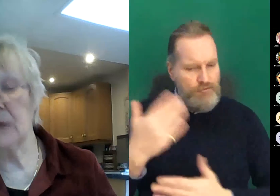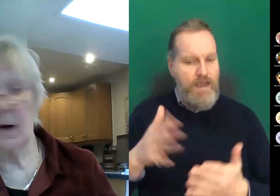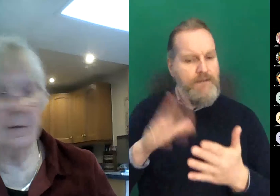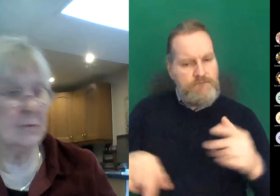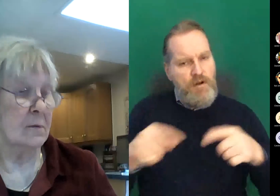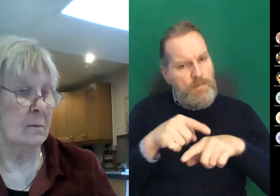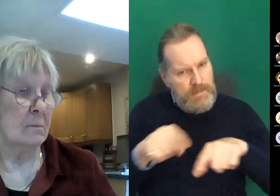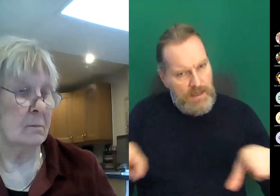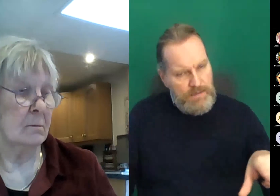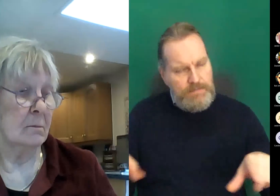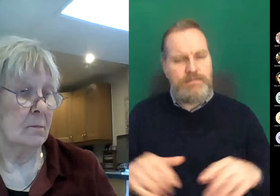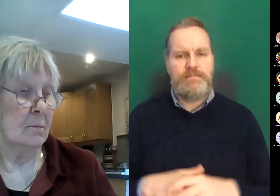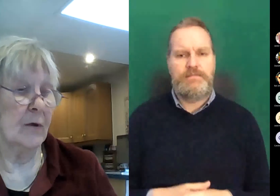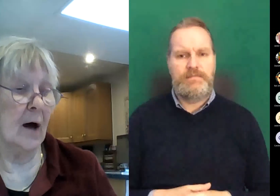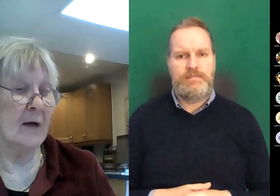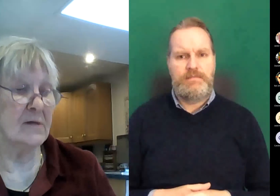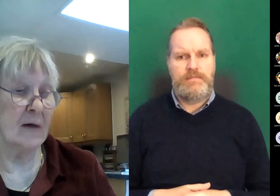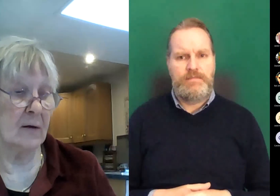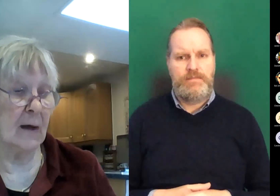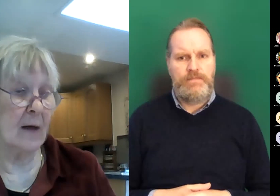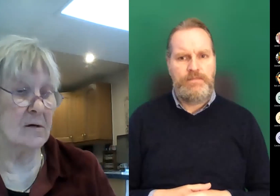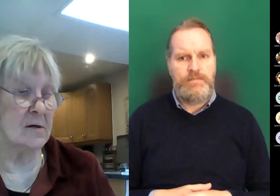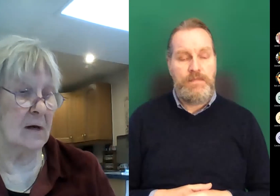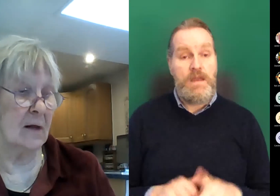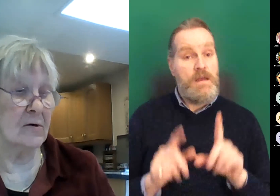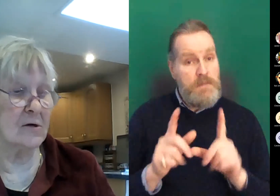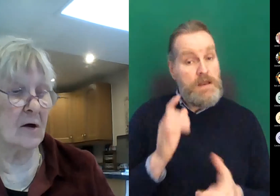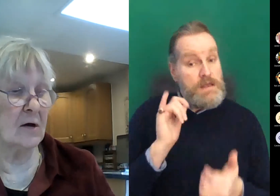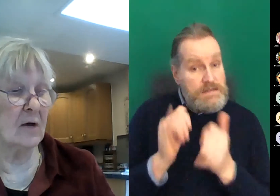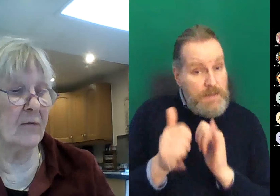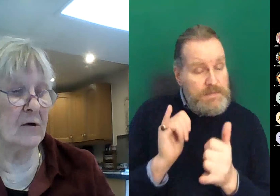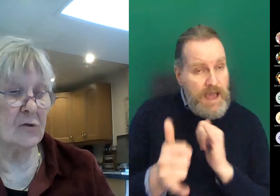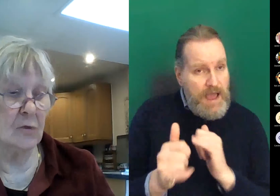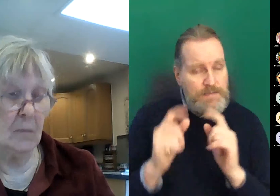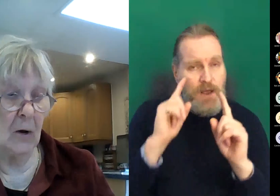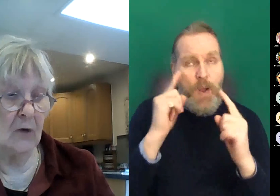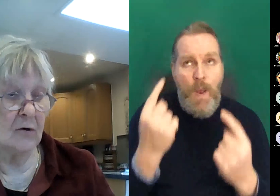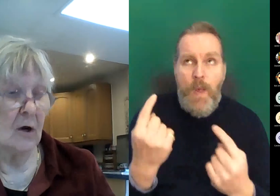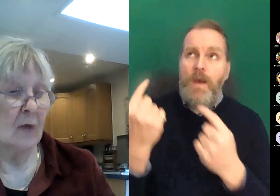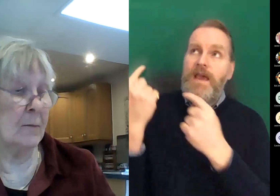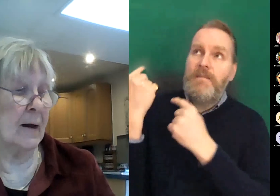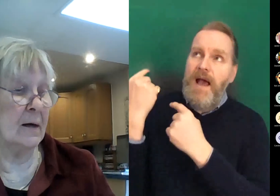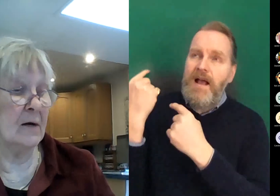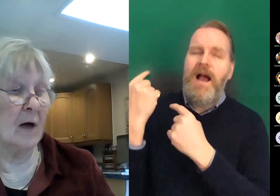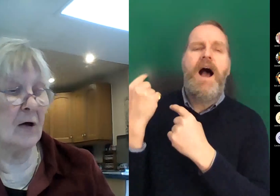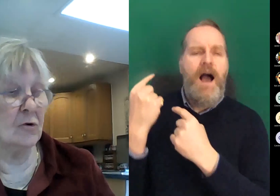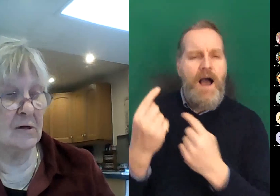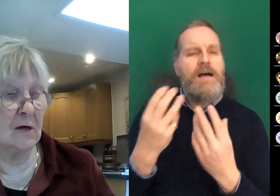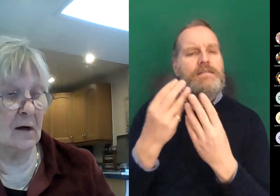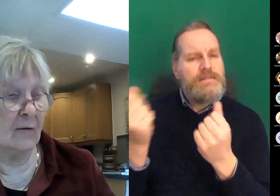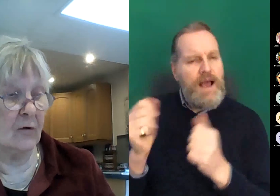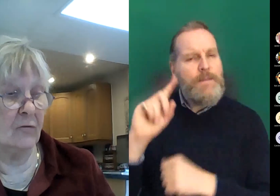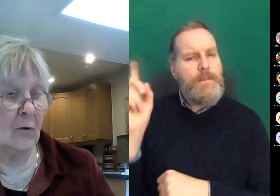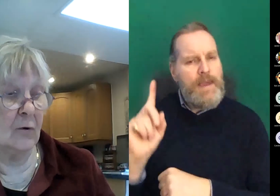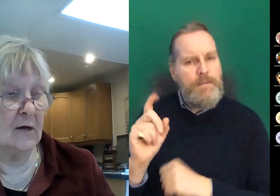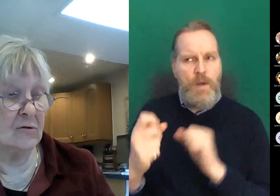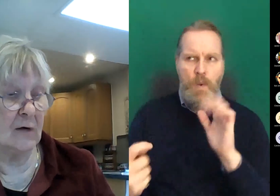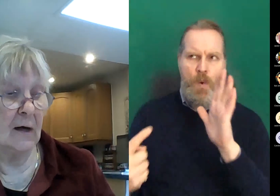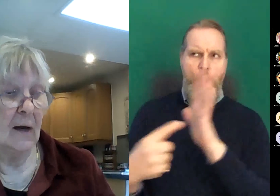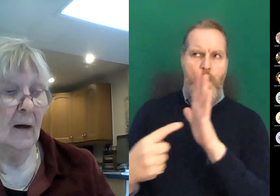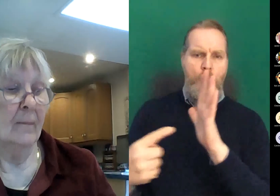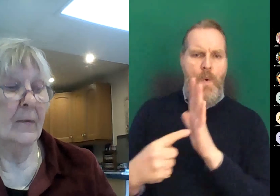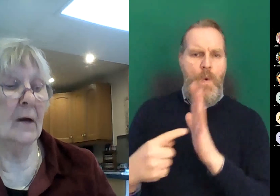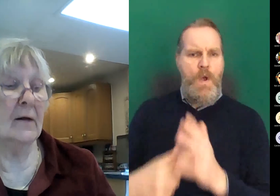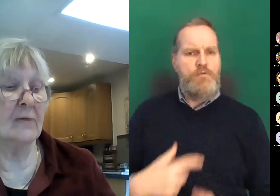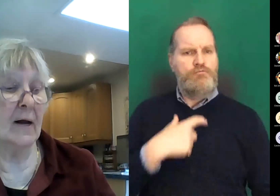But sometimes, with hindsight, we can see that certain individuals do emerge to play an unusually significant role in